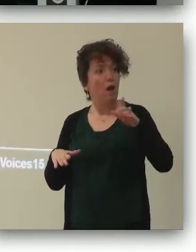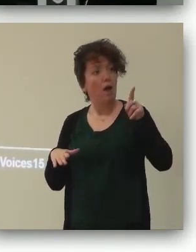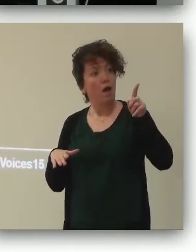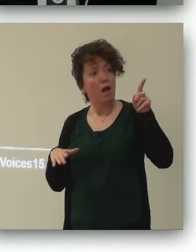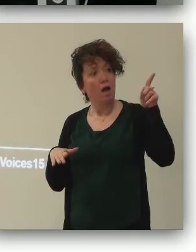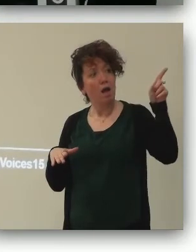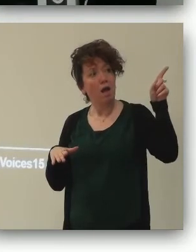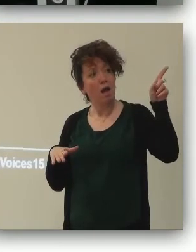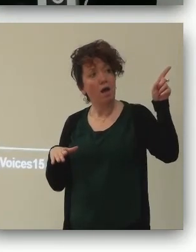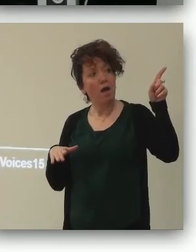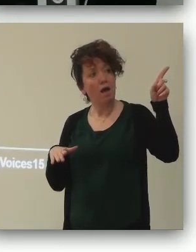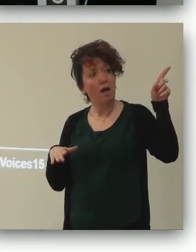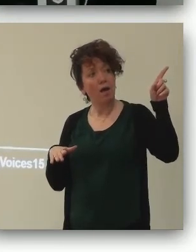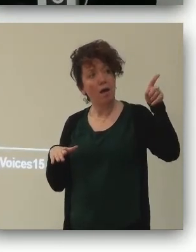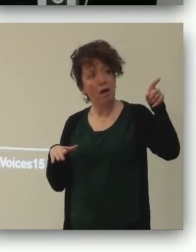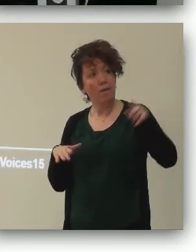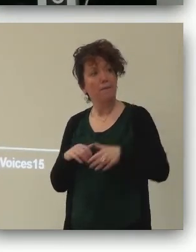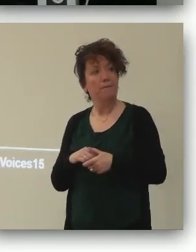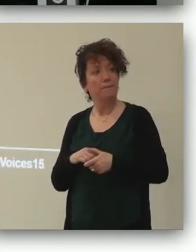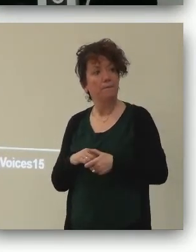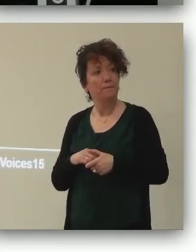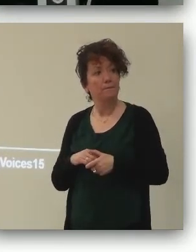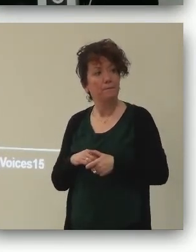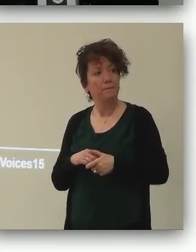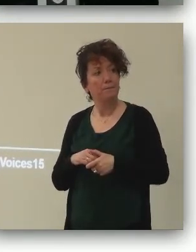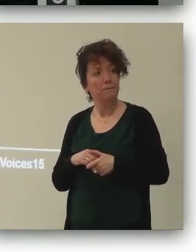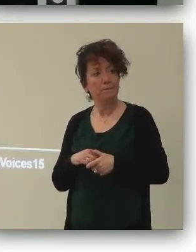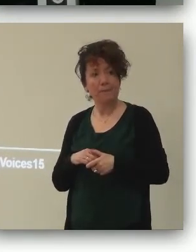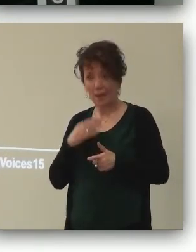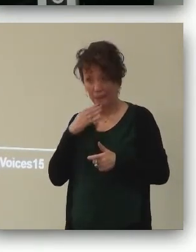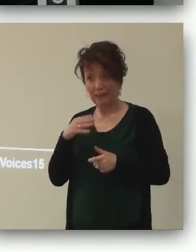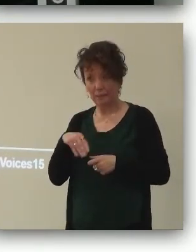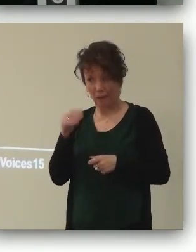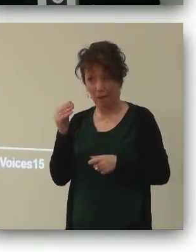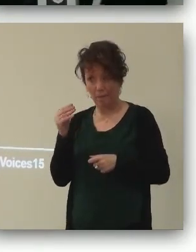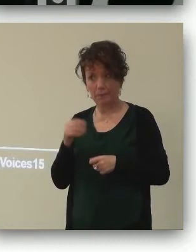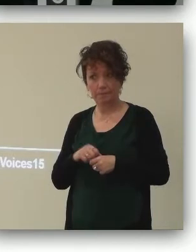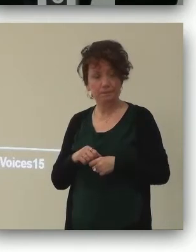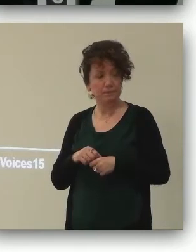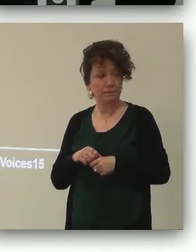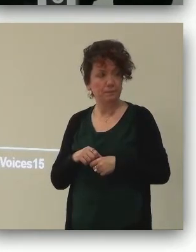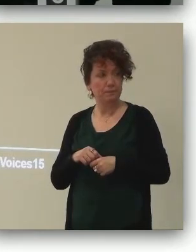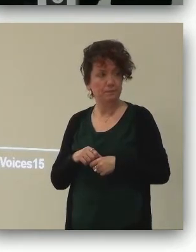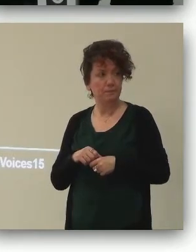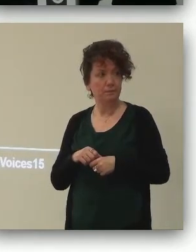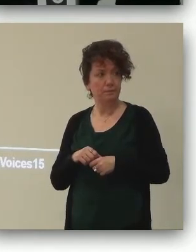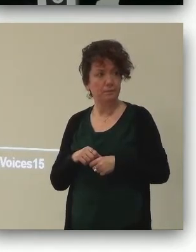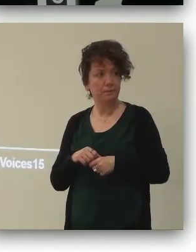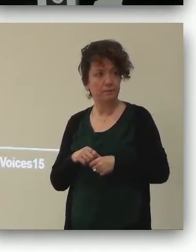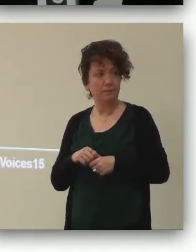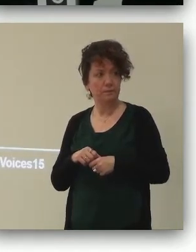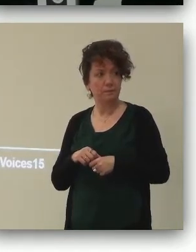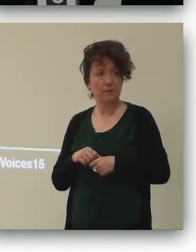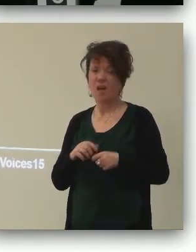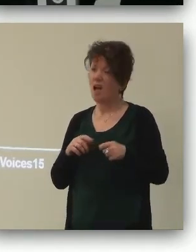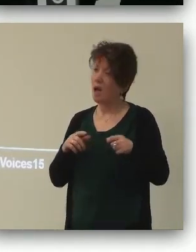exit door. Becky's holding them there. Thank you. So make sure you pick one up on your way out. It's not all been